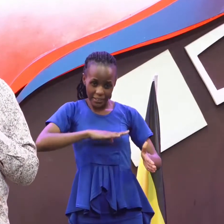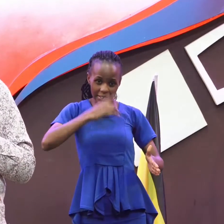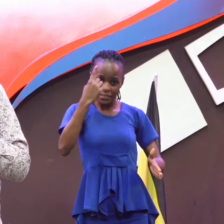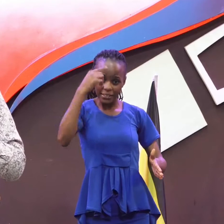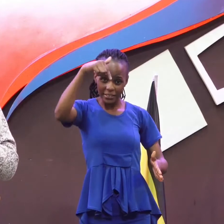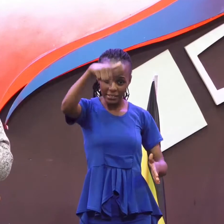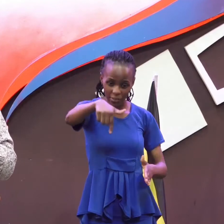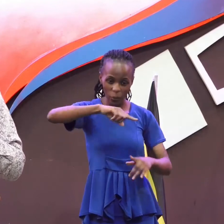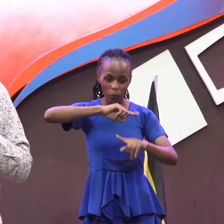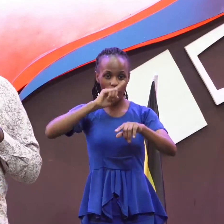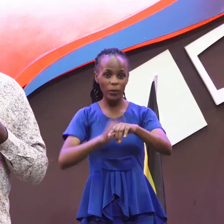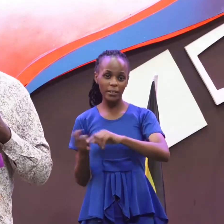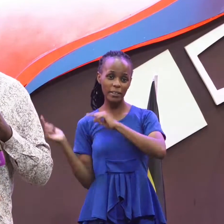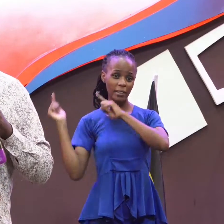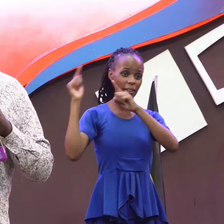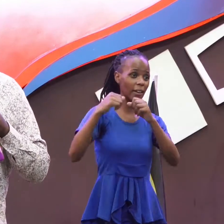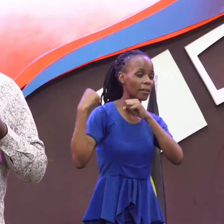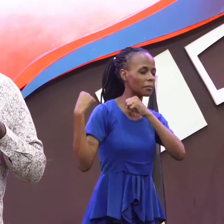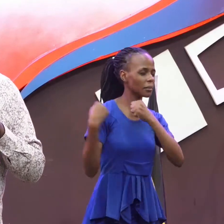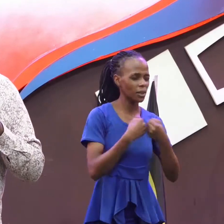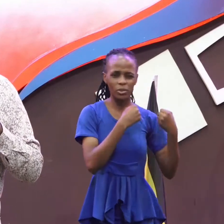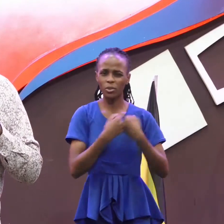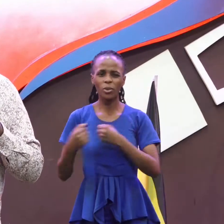When he came out to fight at